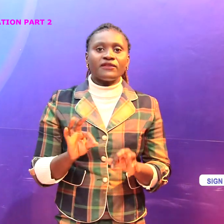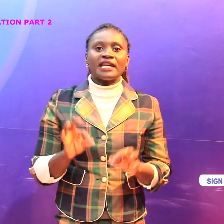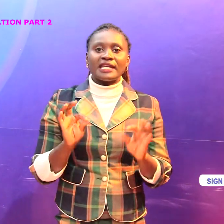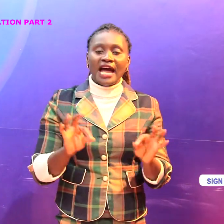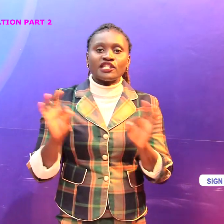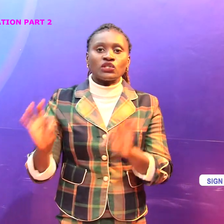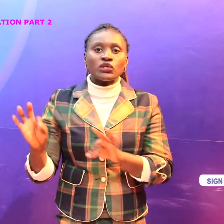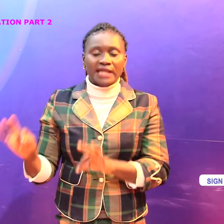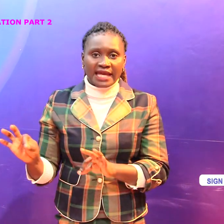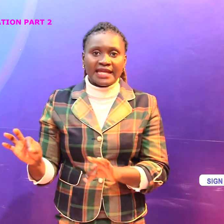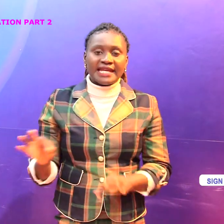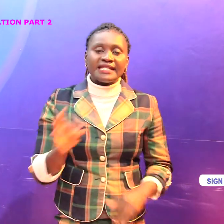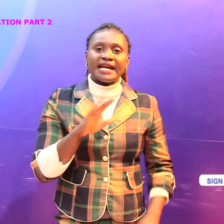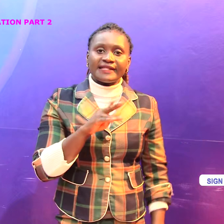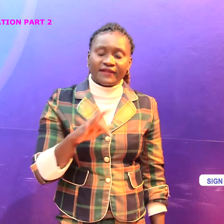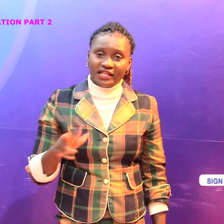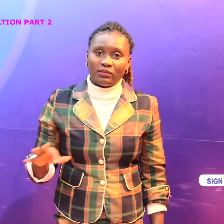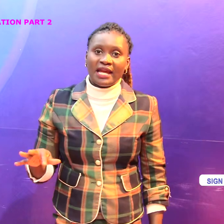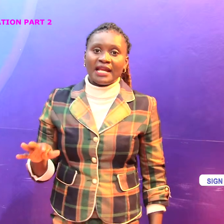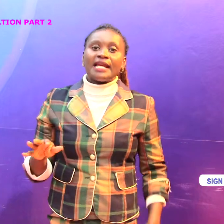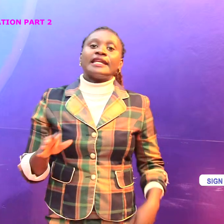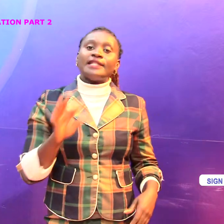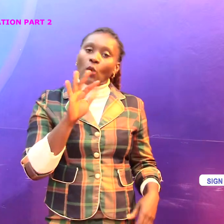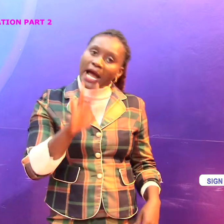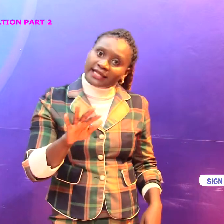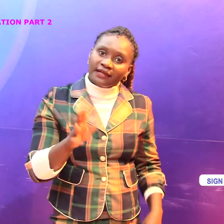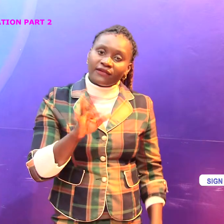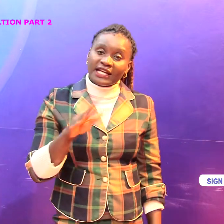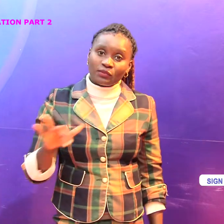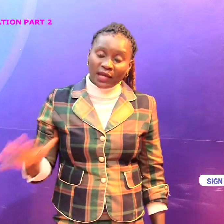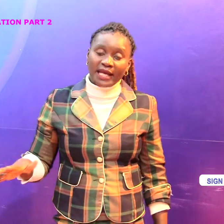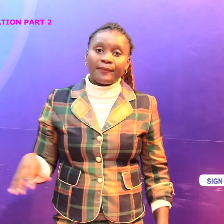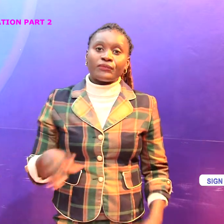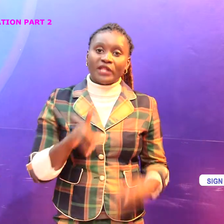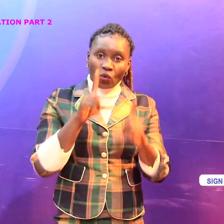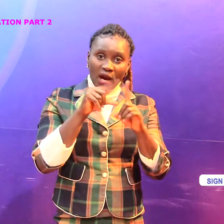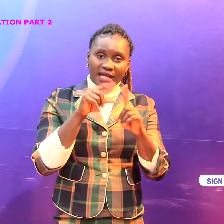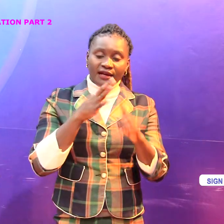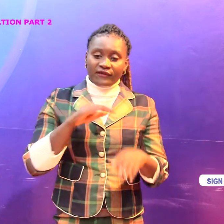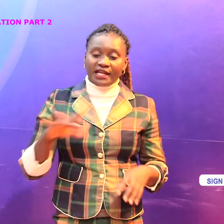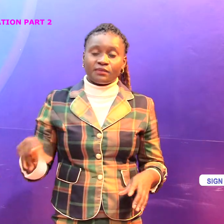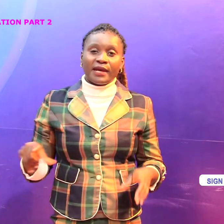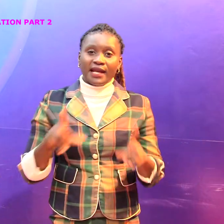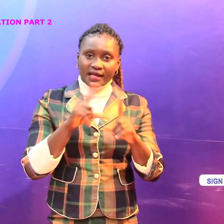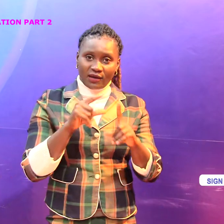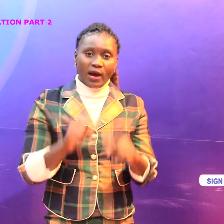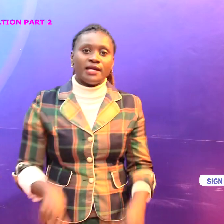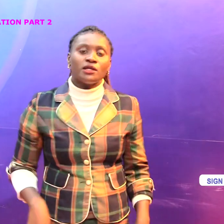it has no sign, just finger spell the word. Finger spell the word. Finger spell the word.